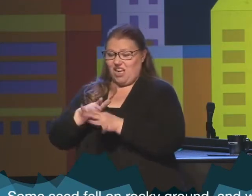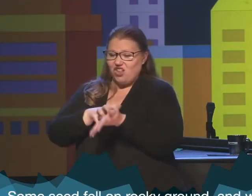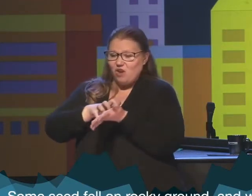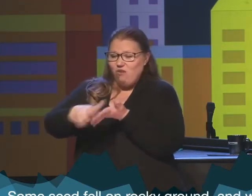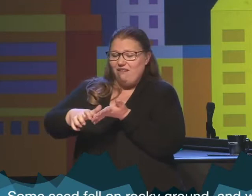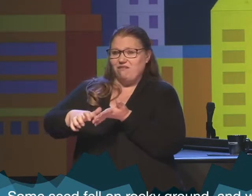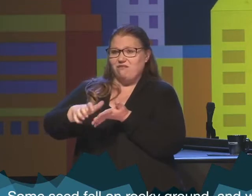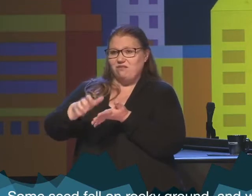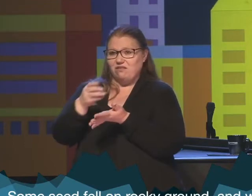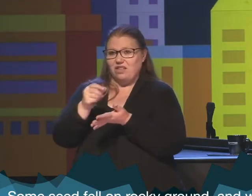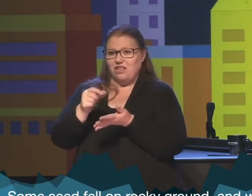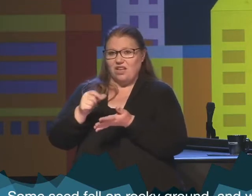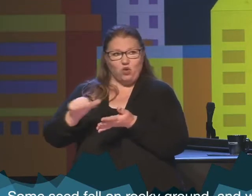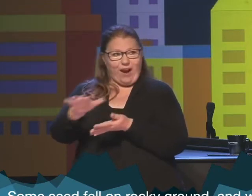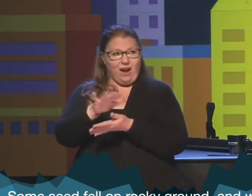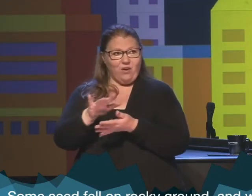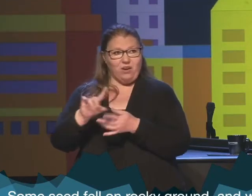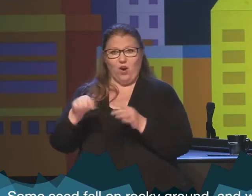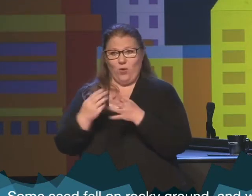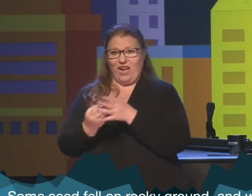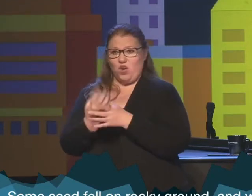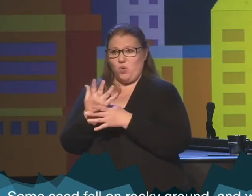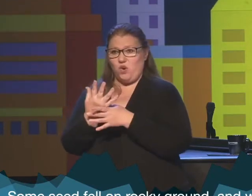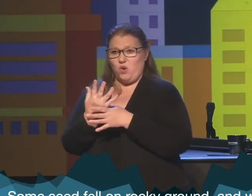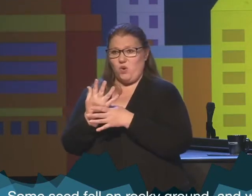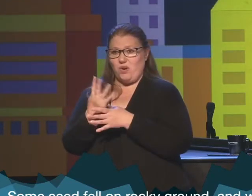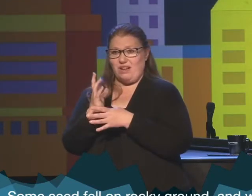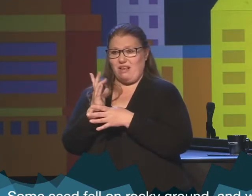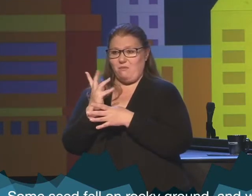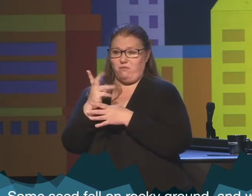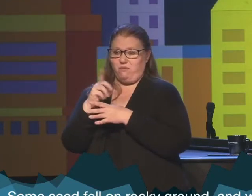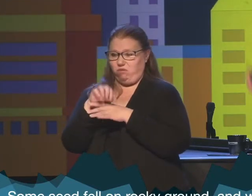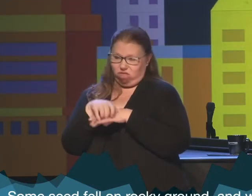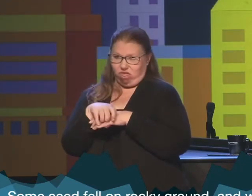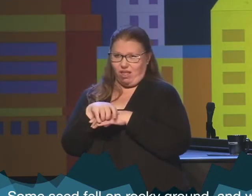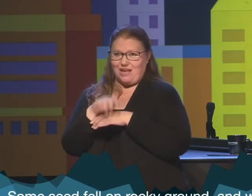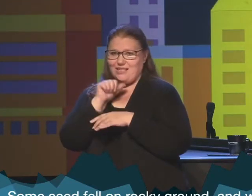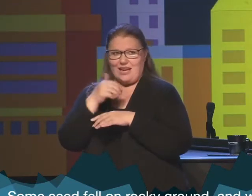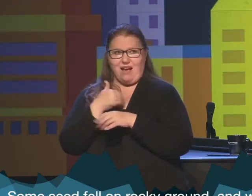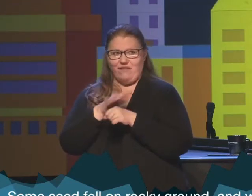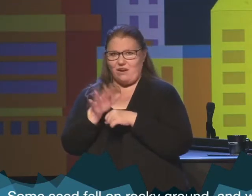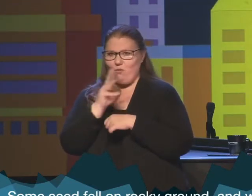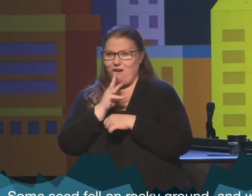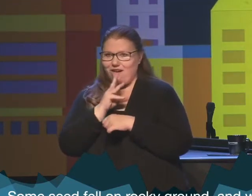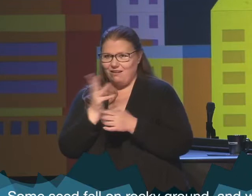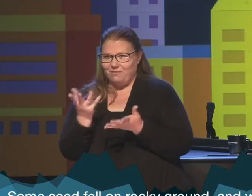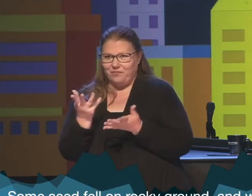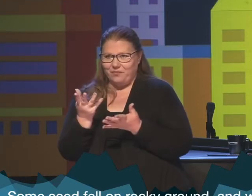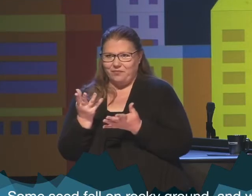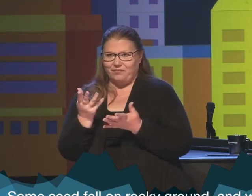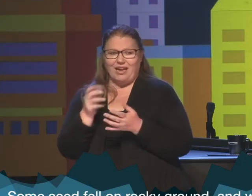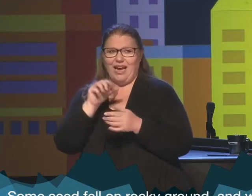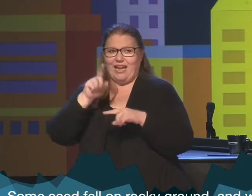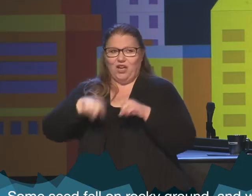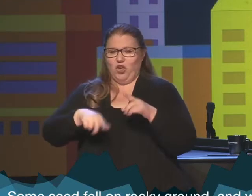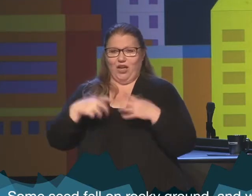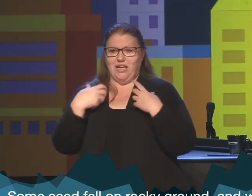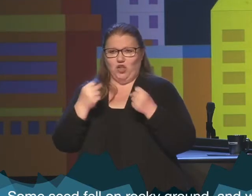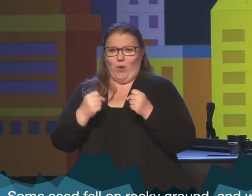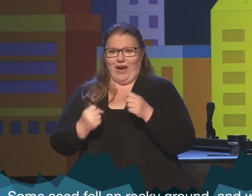when it grew, it withered for lack of moisture. So it didn't have what it took to gain strength, to gain root. And